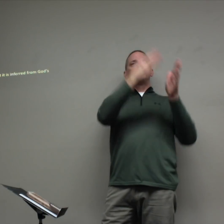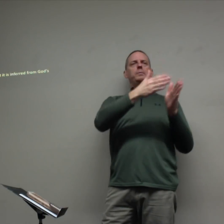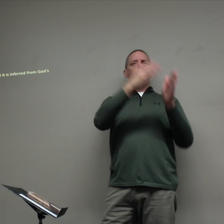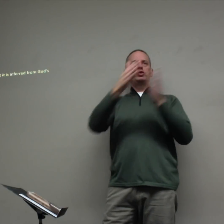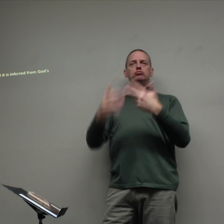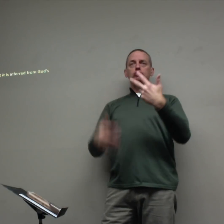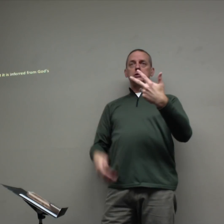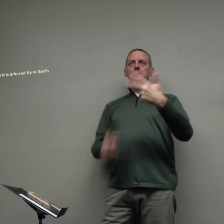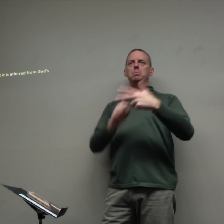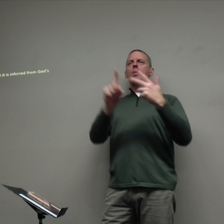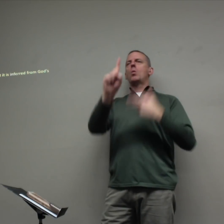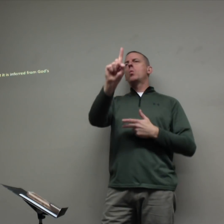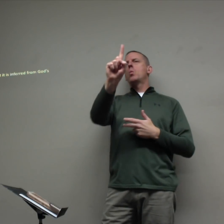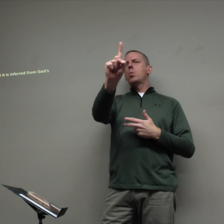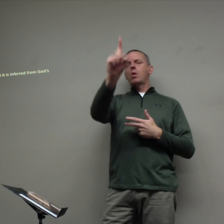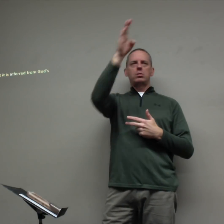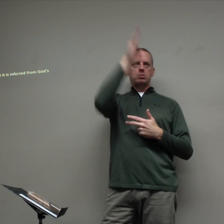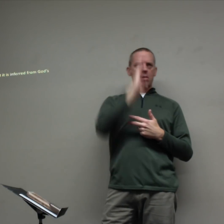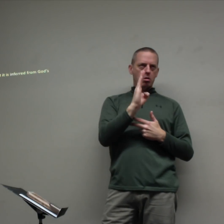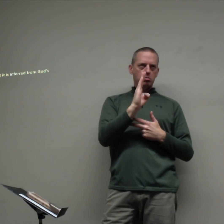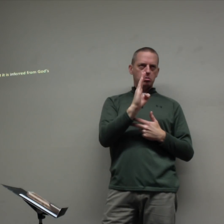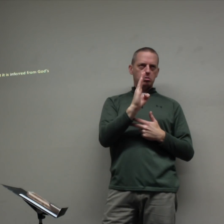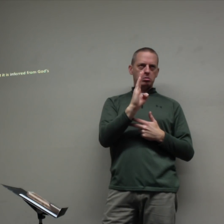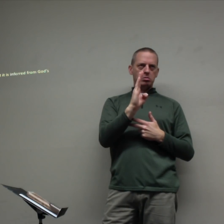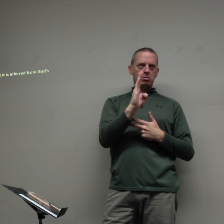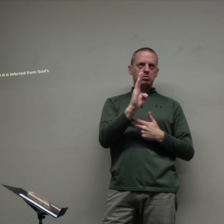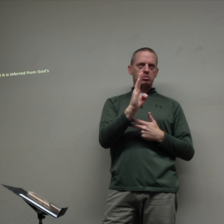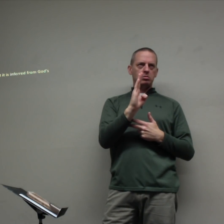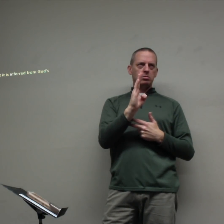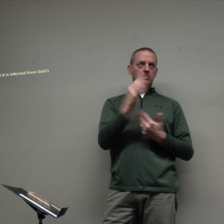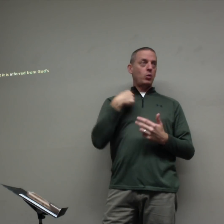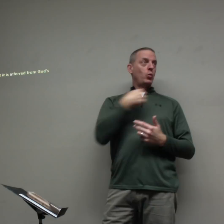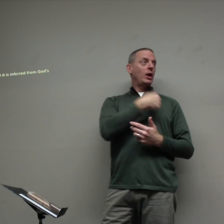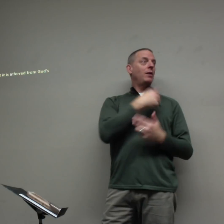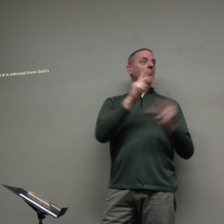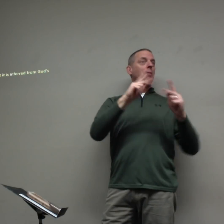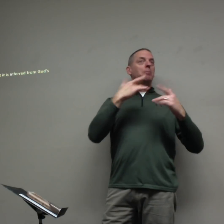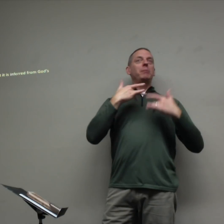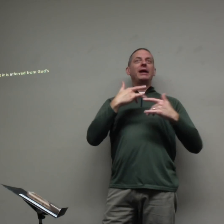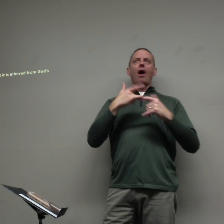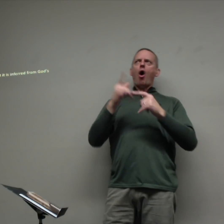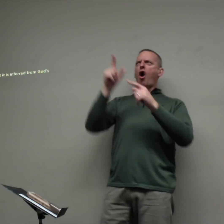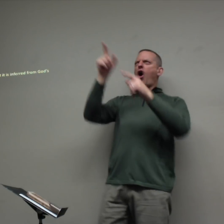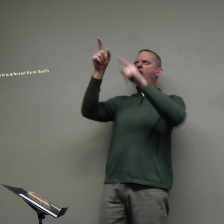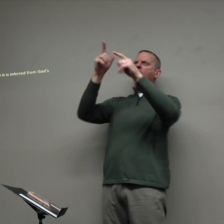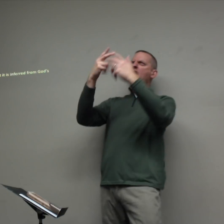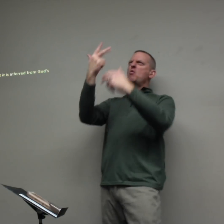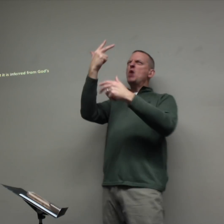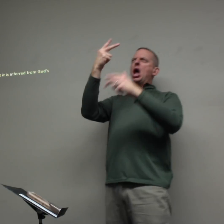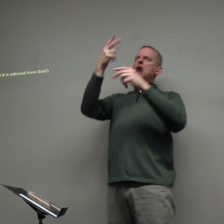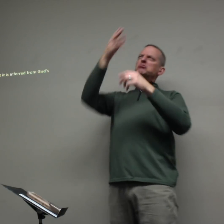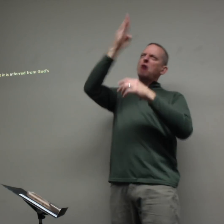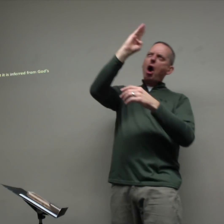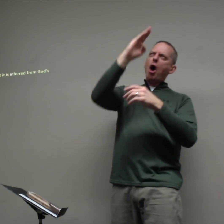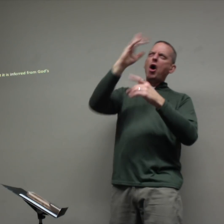It's two persons, but one God. His people can say,